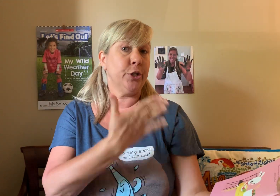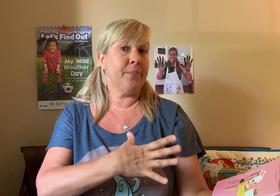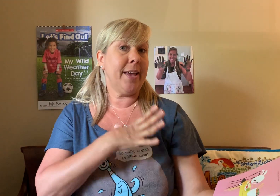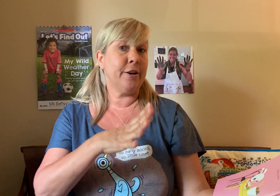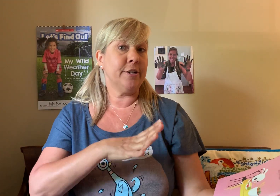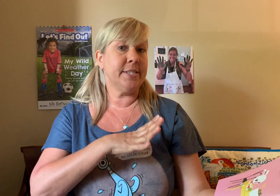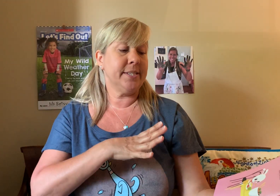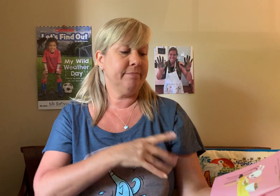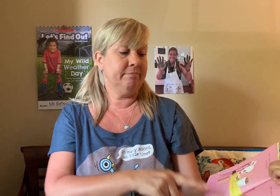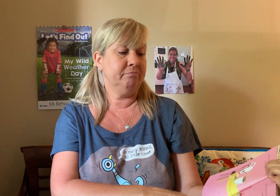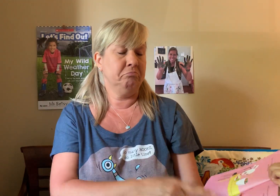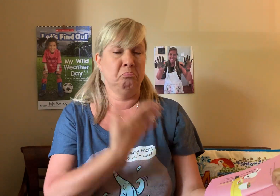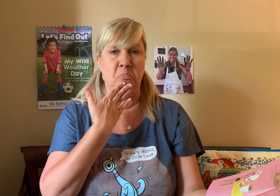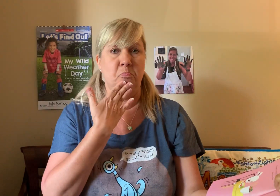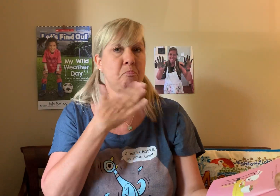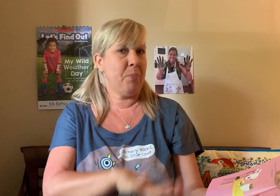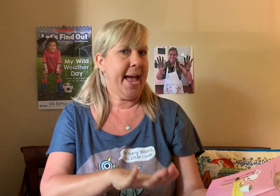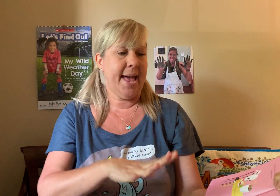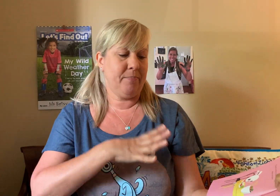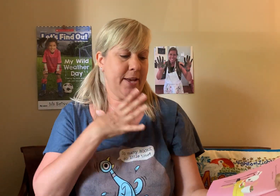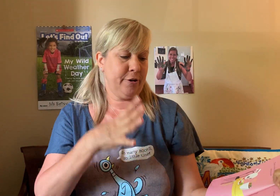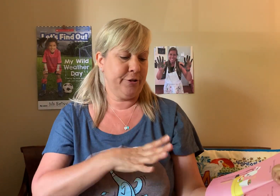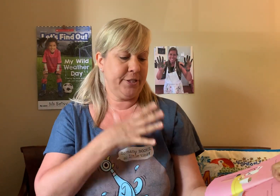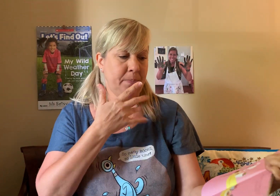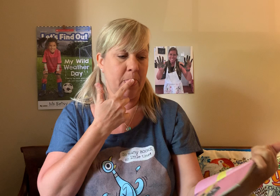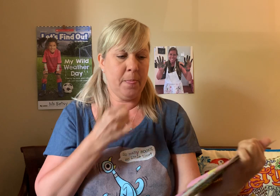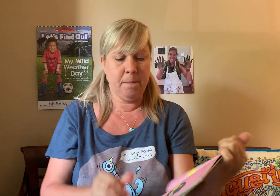Good manners, bad manners.